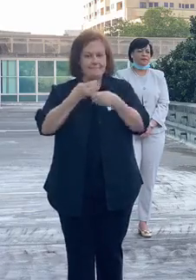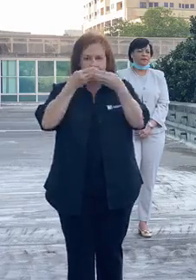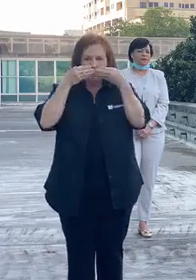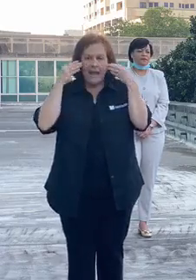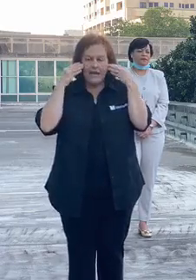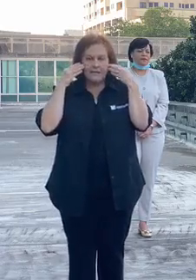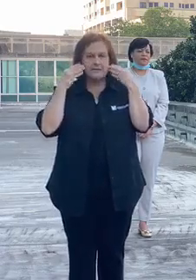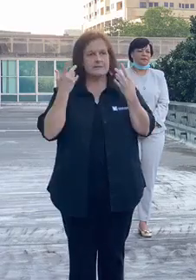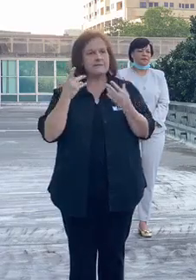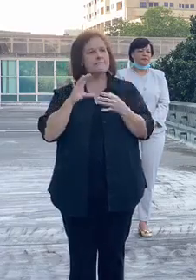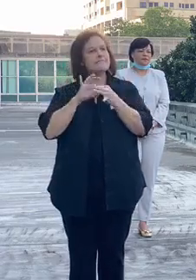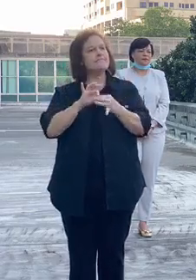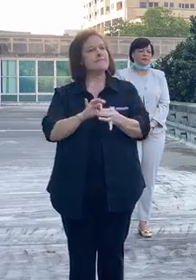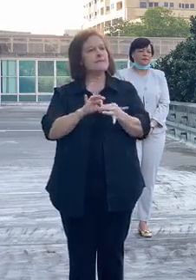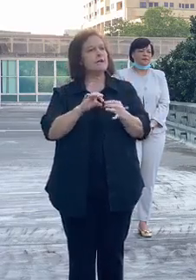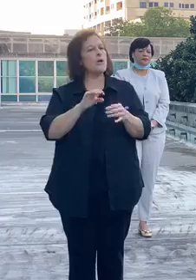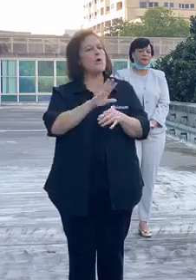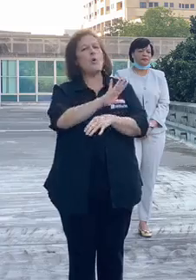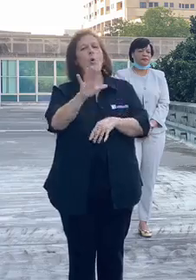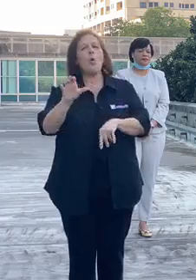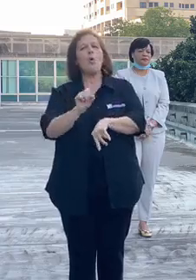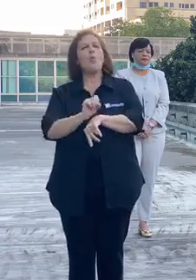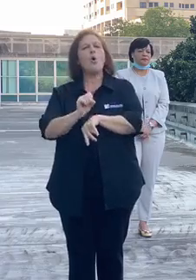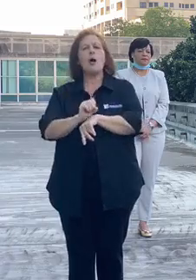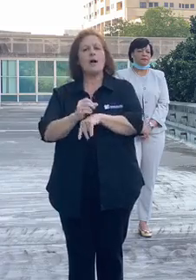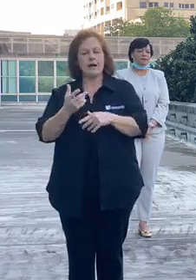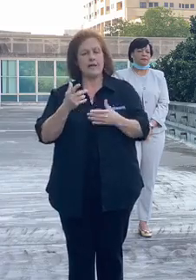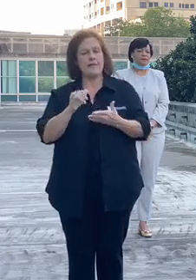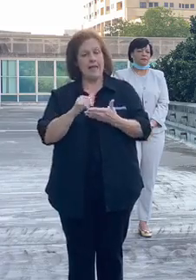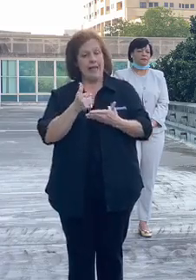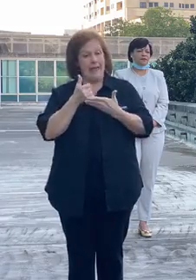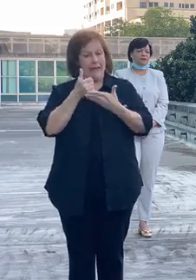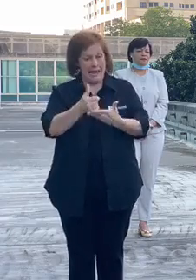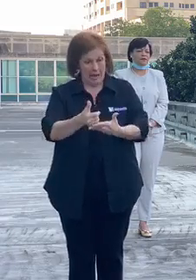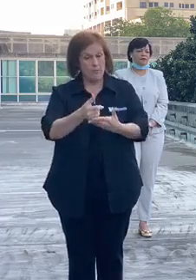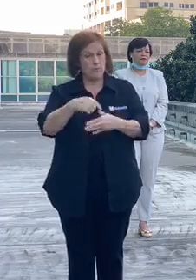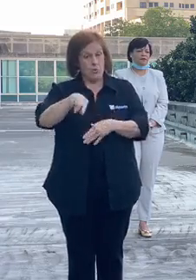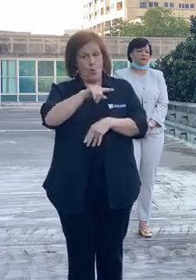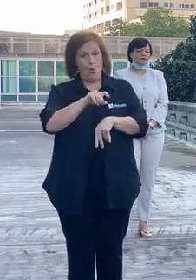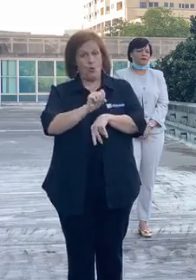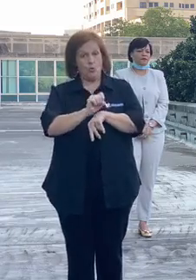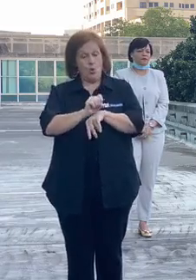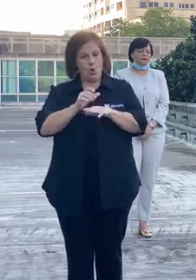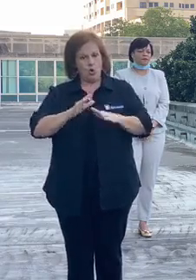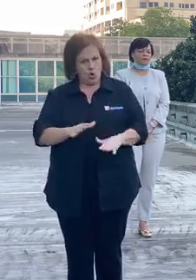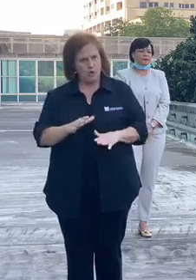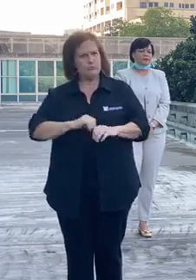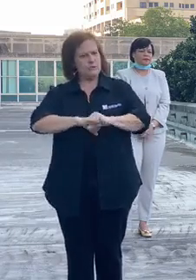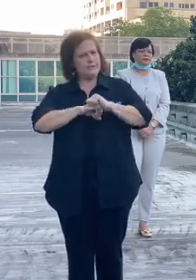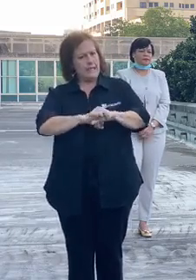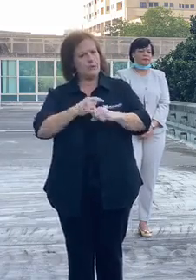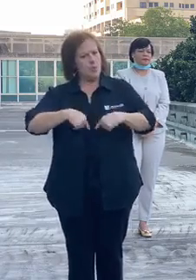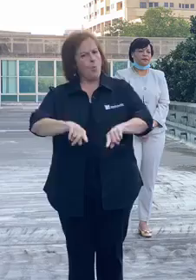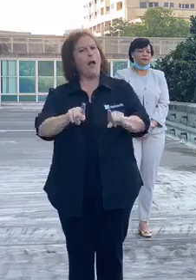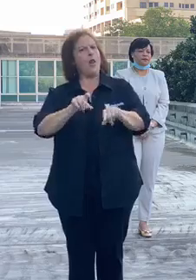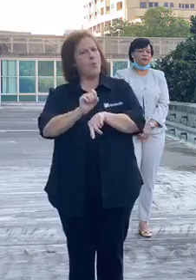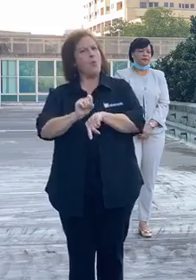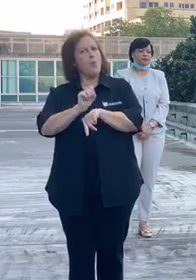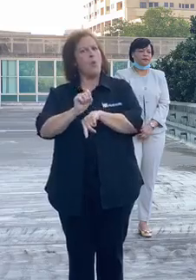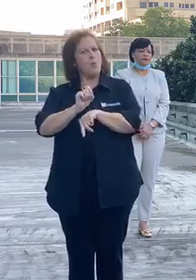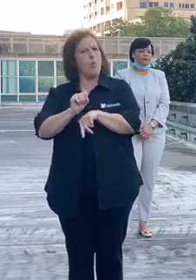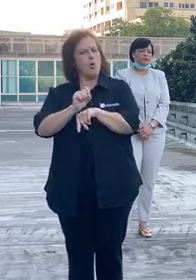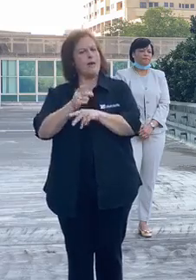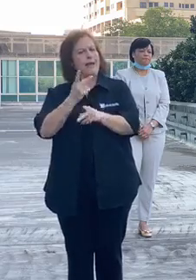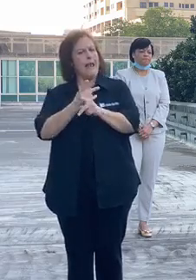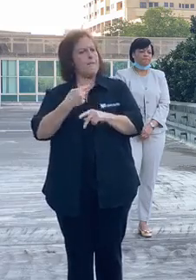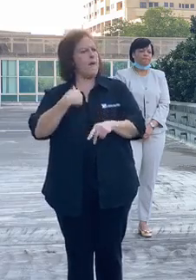with requests from our essential workers. This helps ensure that these essential workers are protected while they do the work that helps keep the